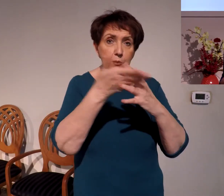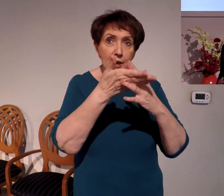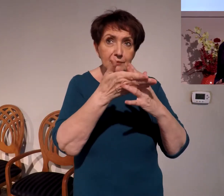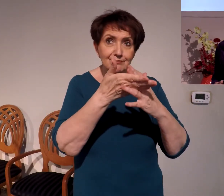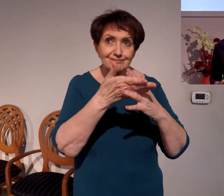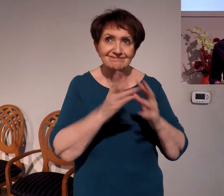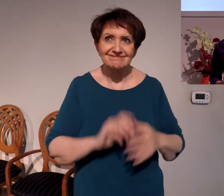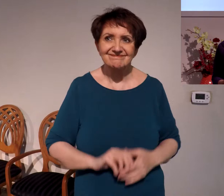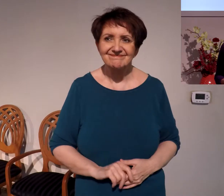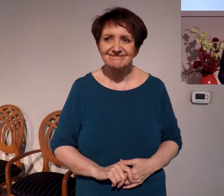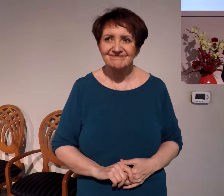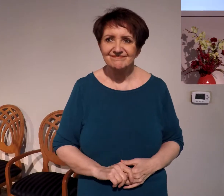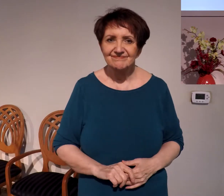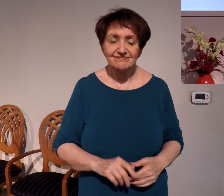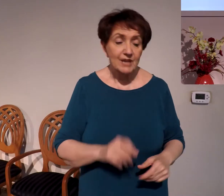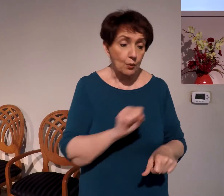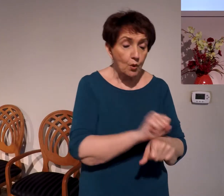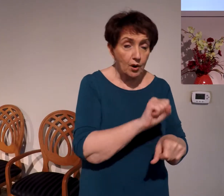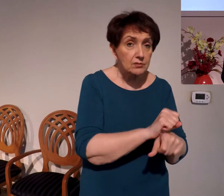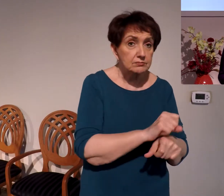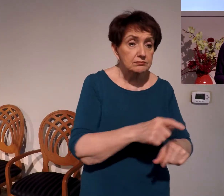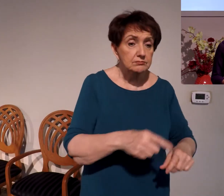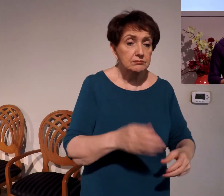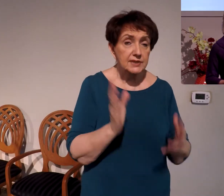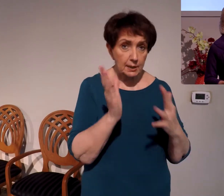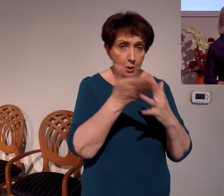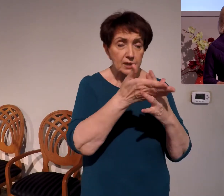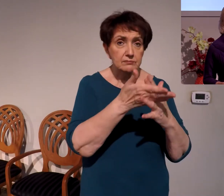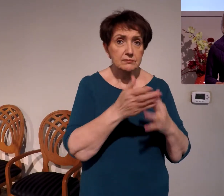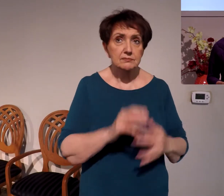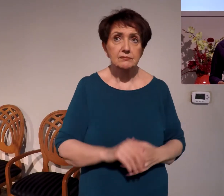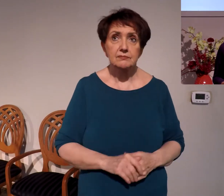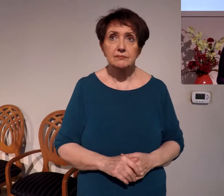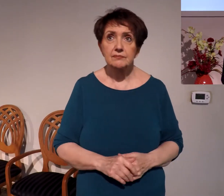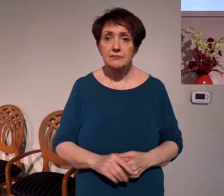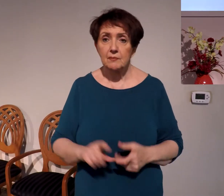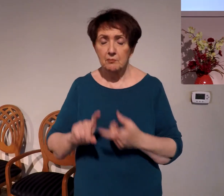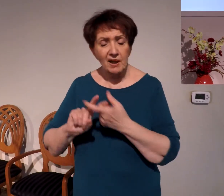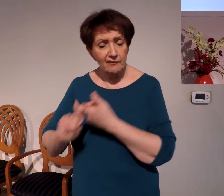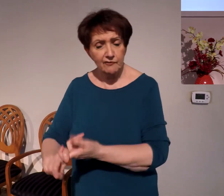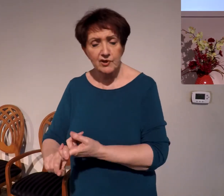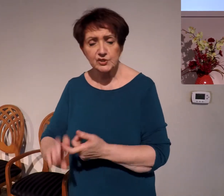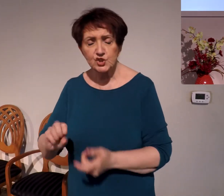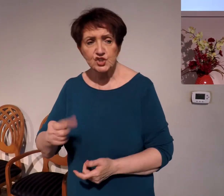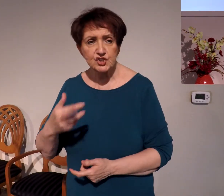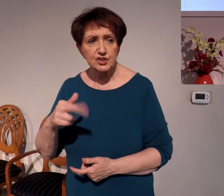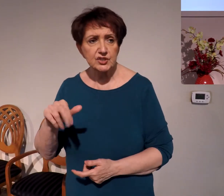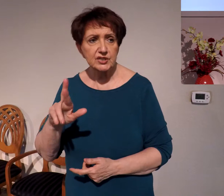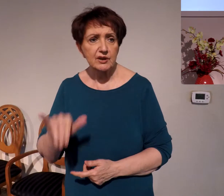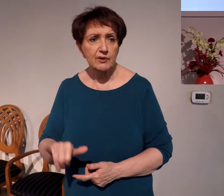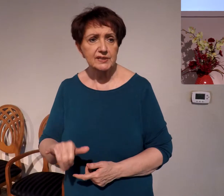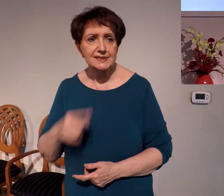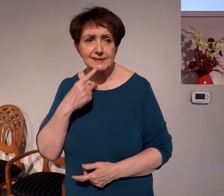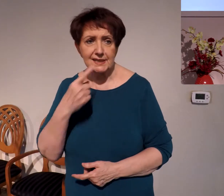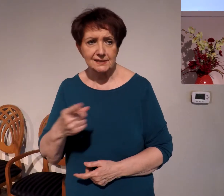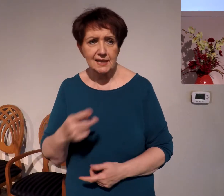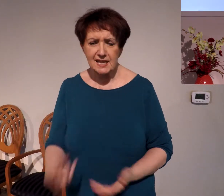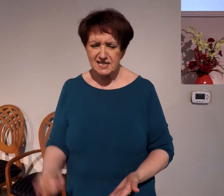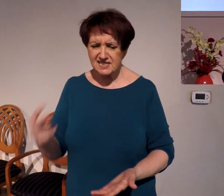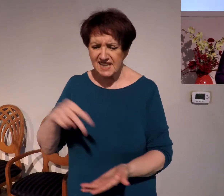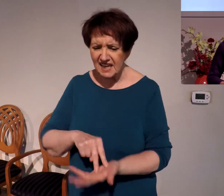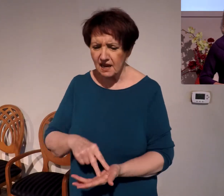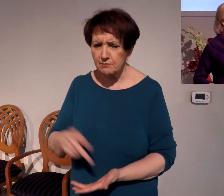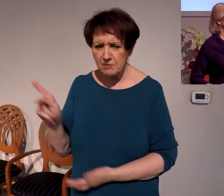a break from at work. My good friend Sherry Wood, she says, Petra, get up out of that chair